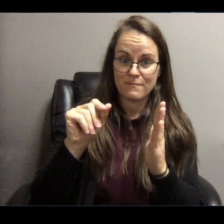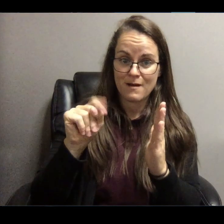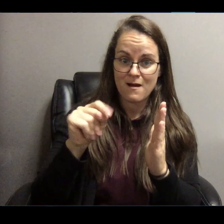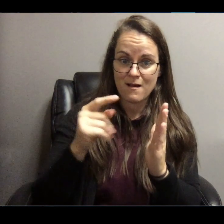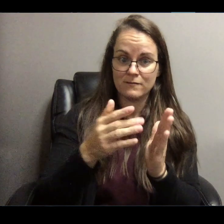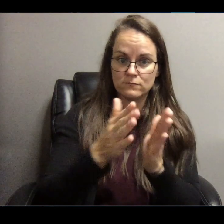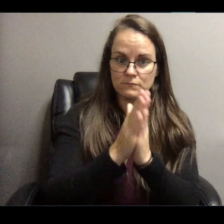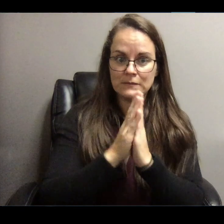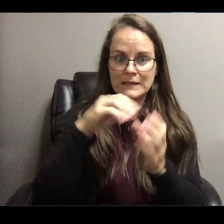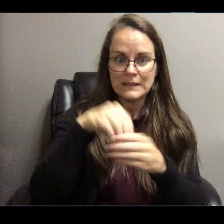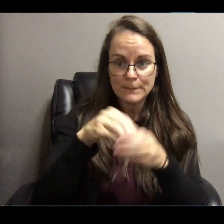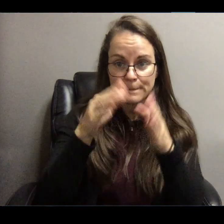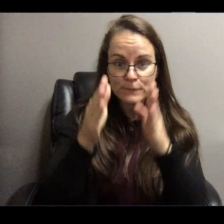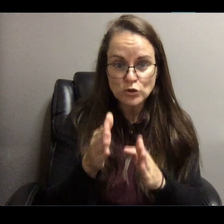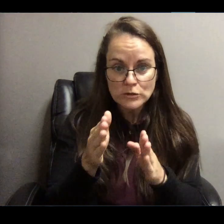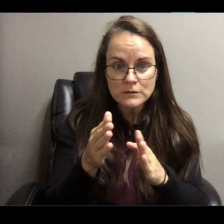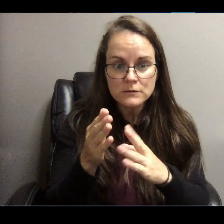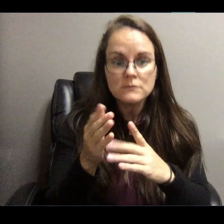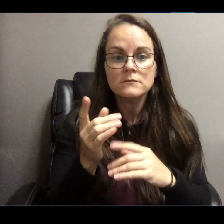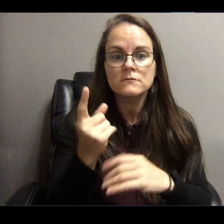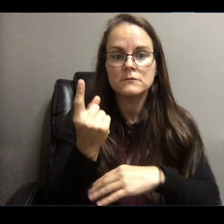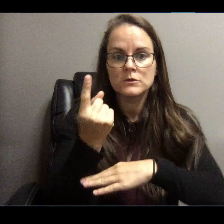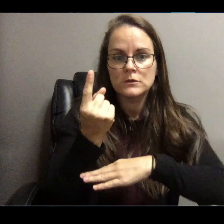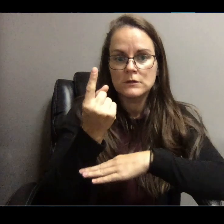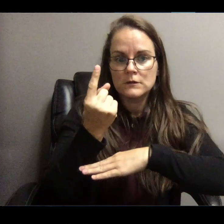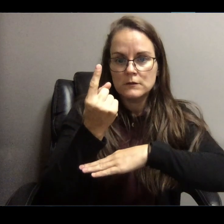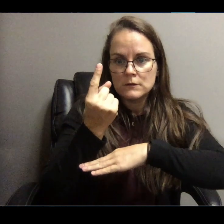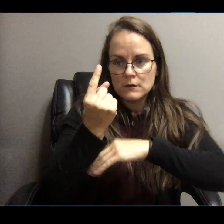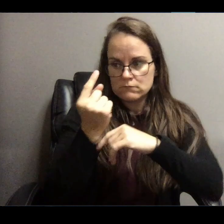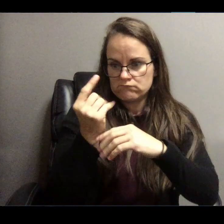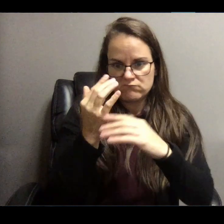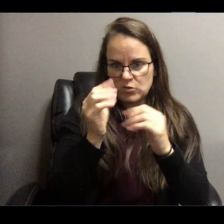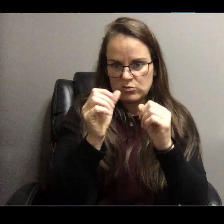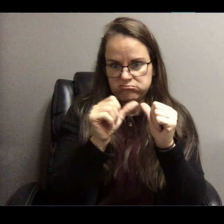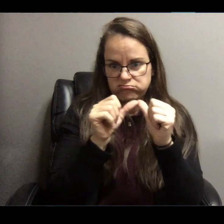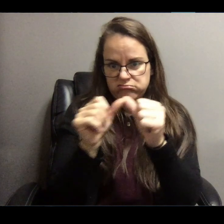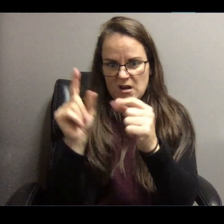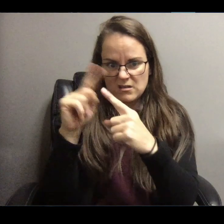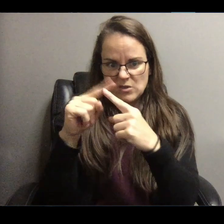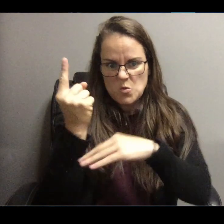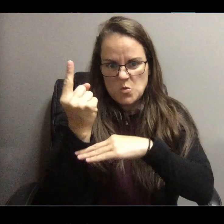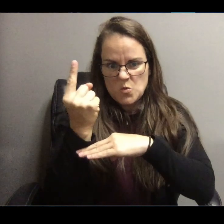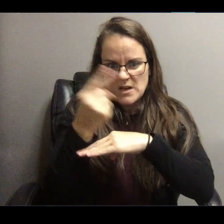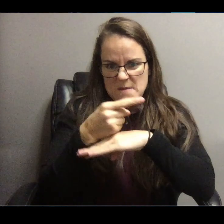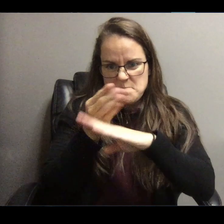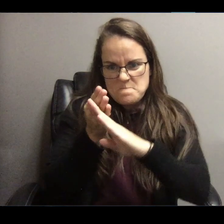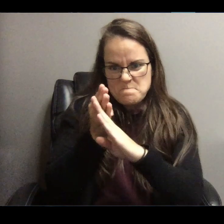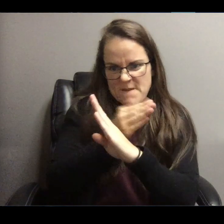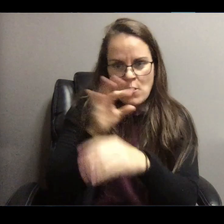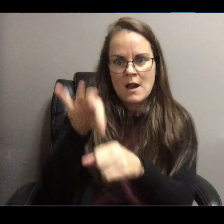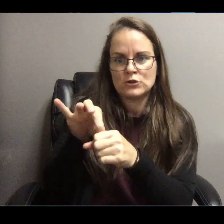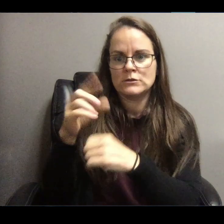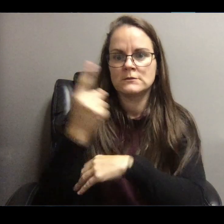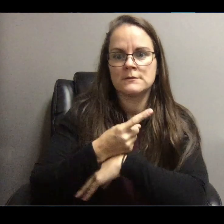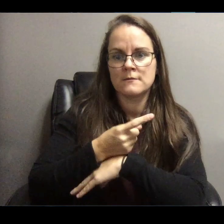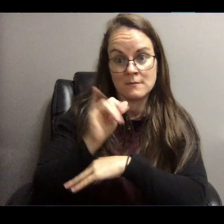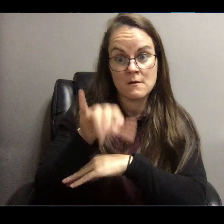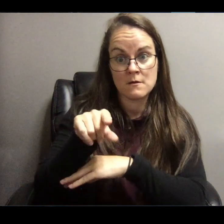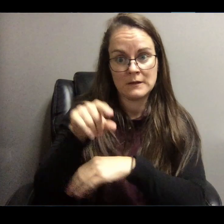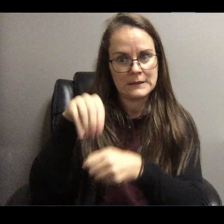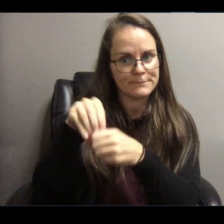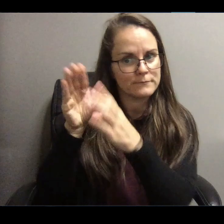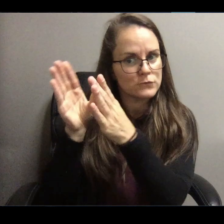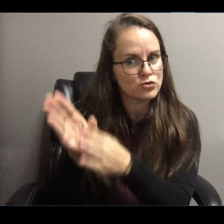Absentee ballots may be requested in person up to or until the day before Election Day.